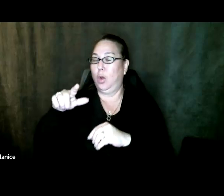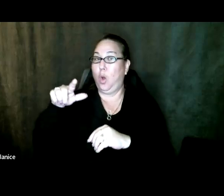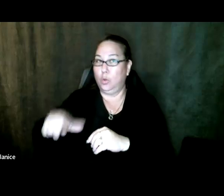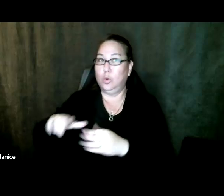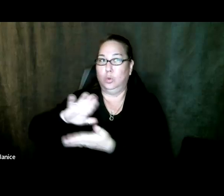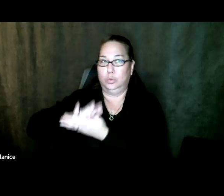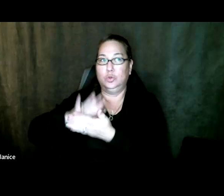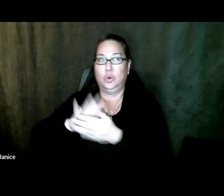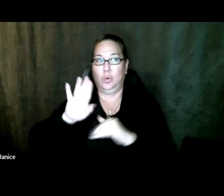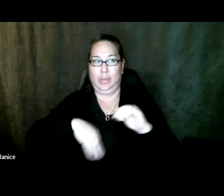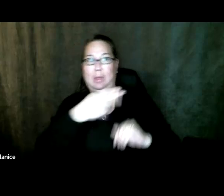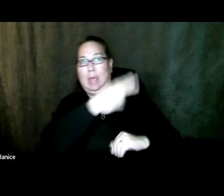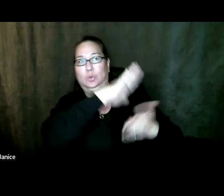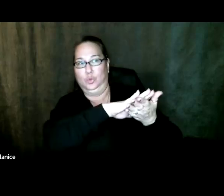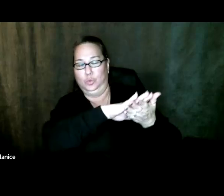are more